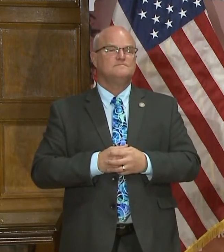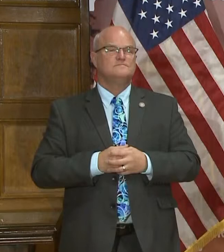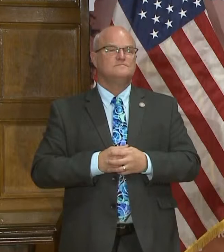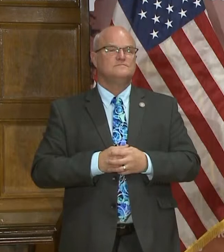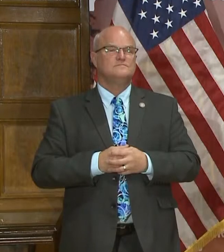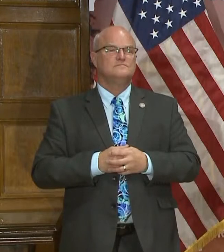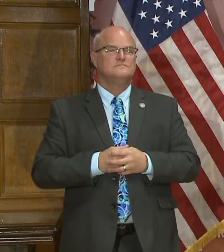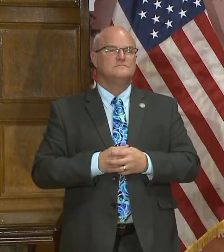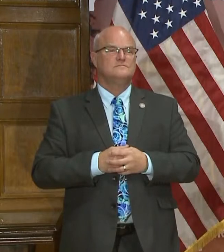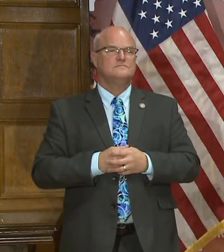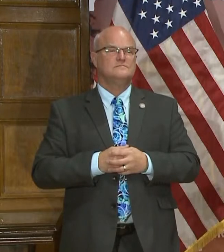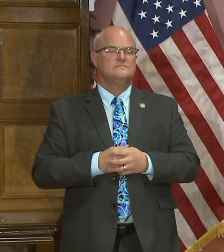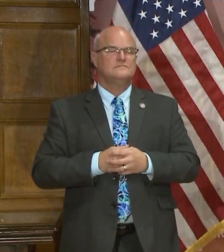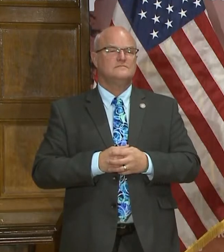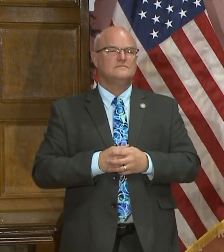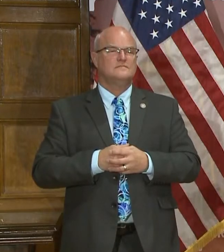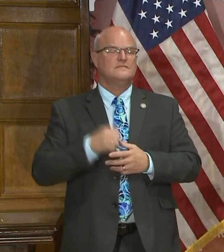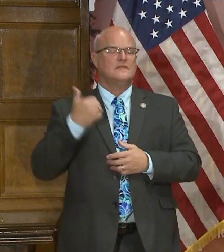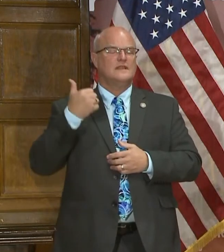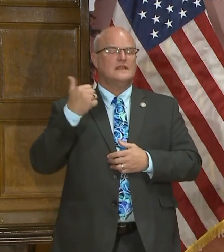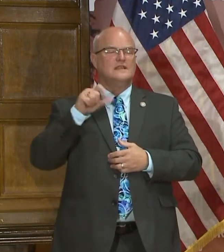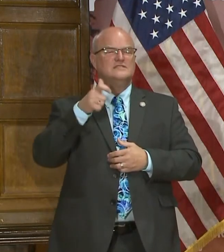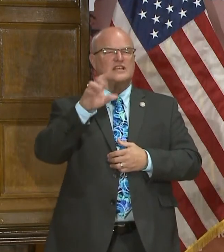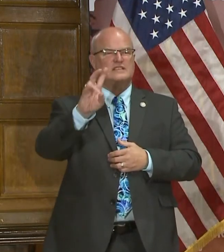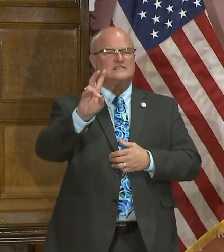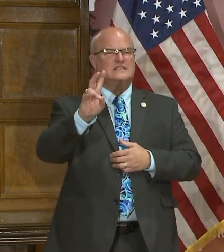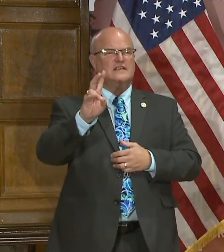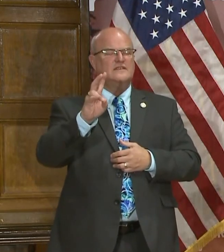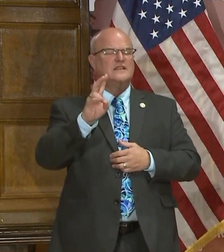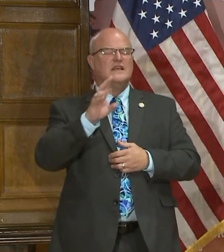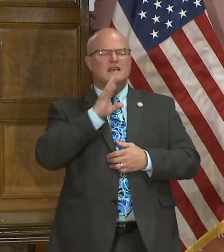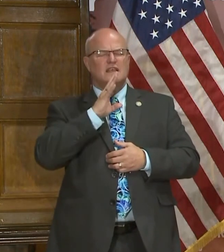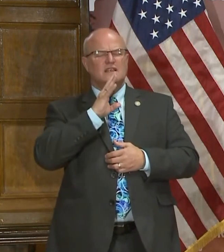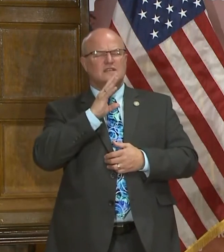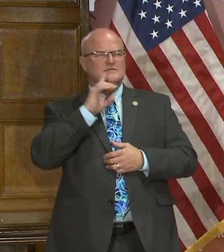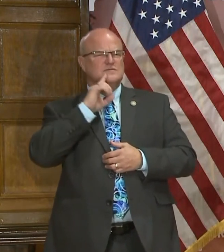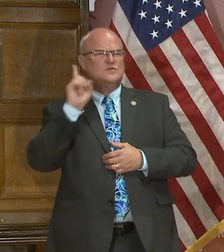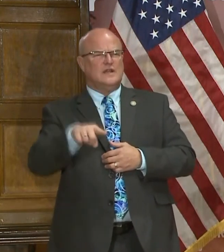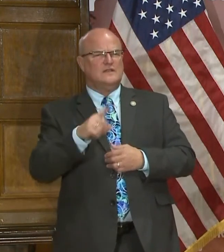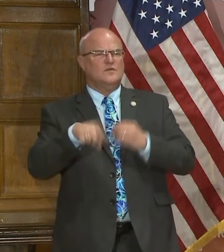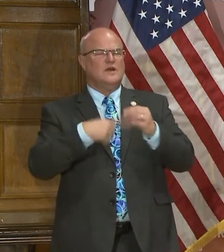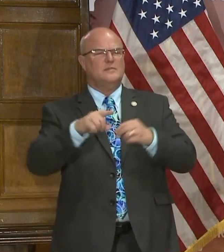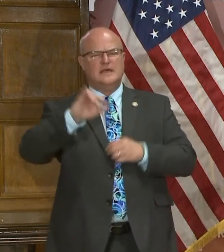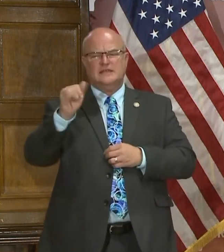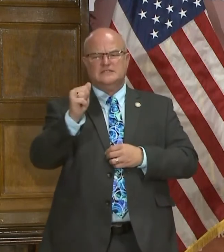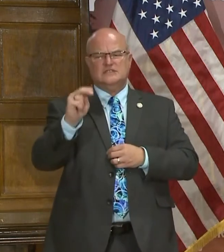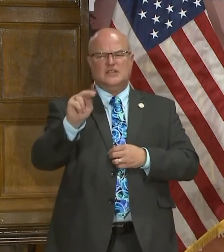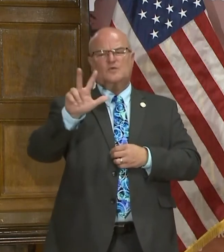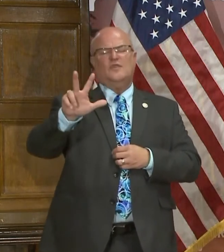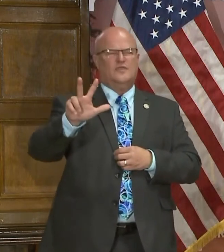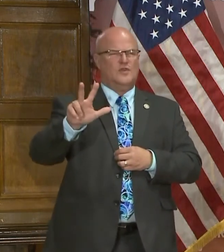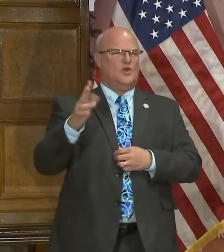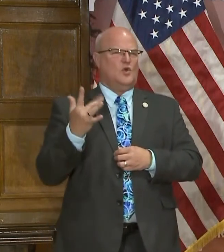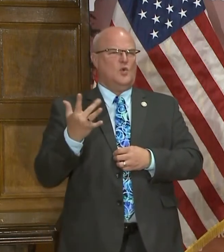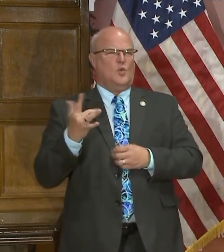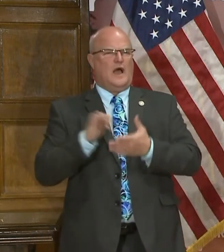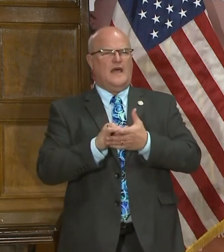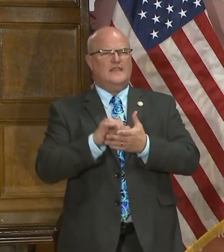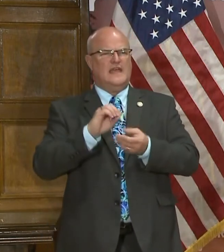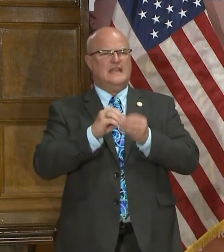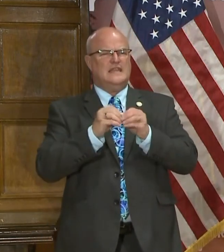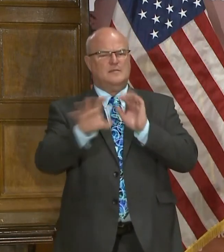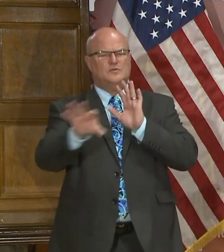This is Alex with Channel 7. Regarding the latest directive, what is it about January 3rd? Why was that